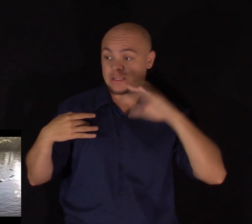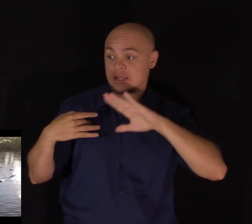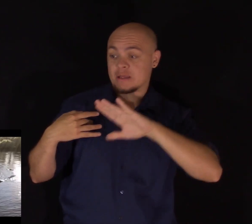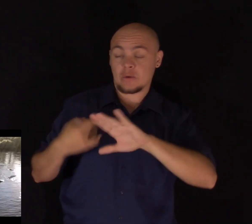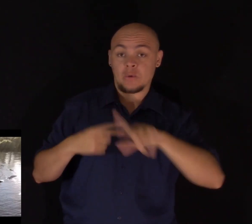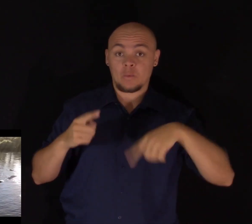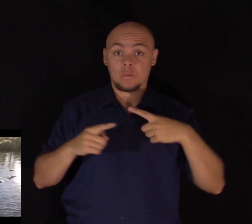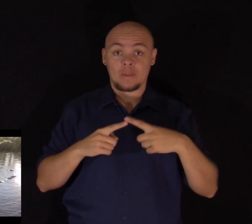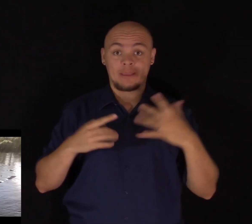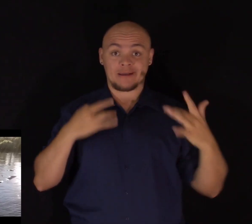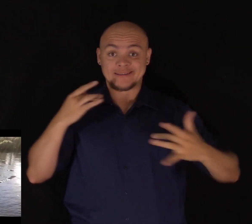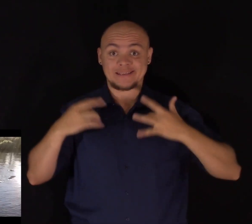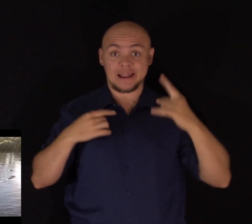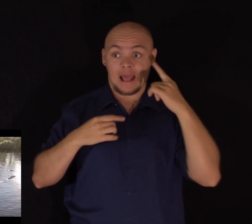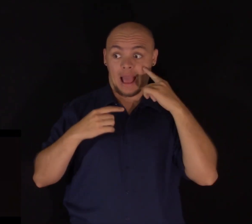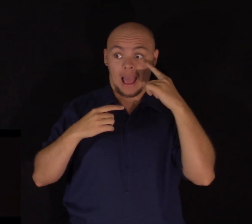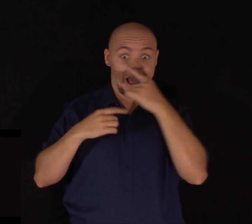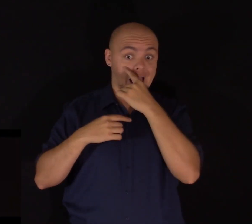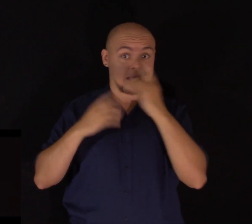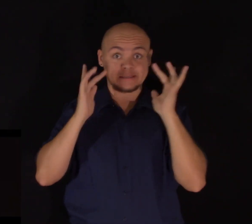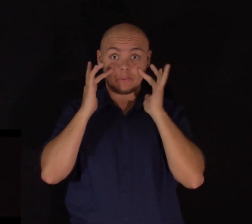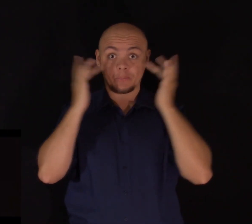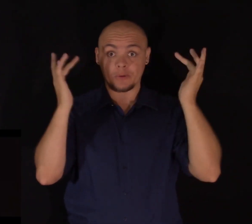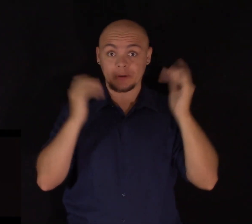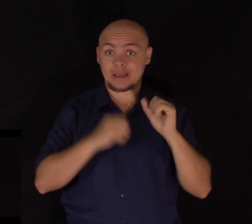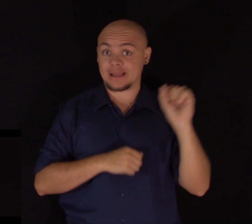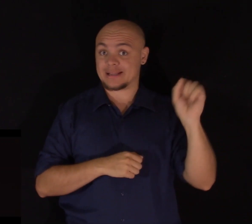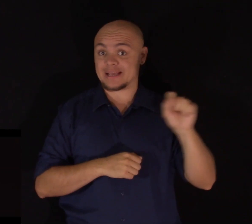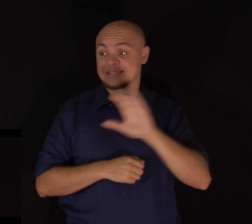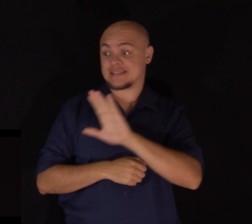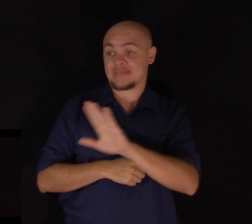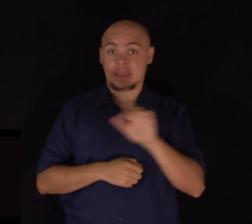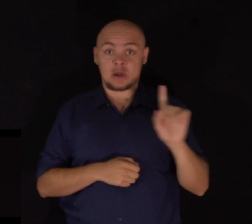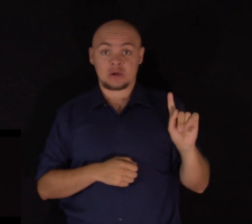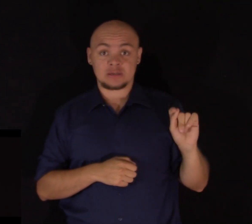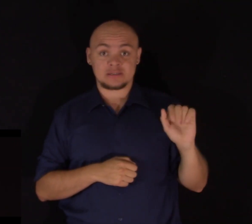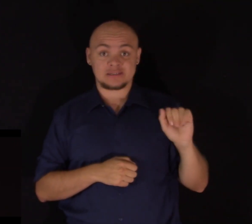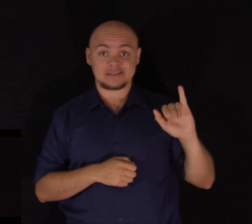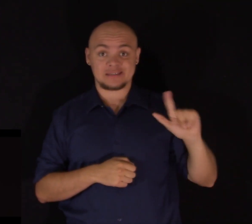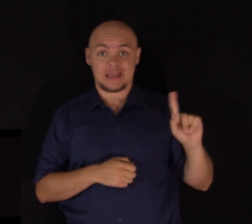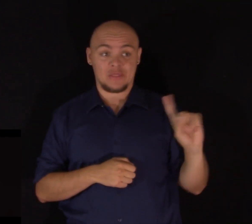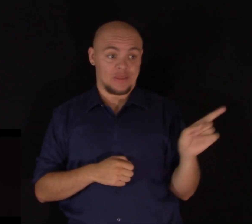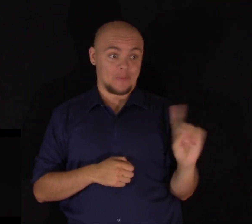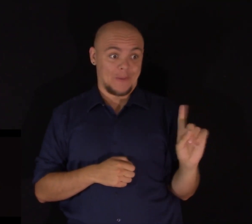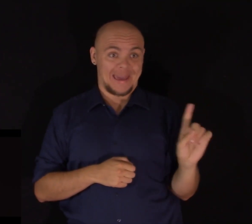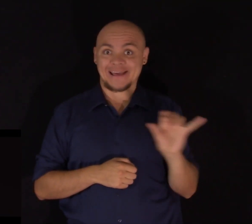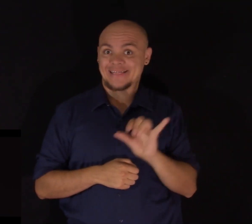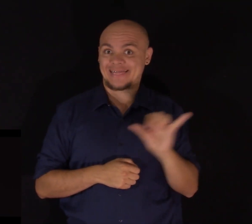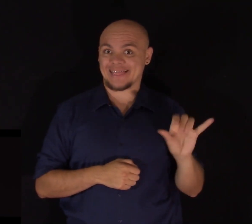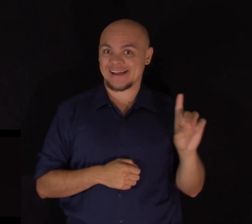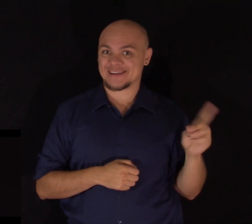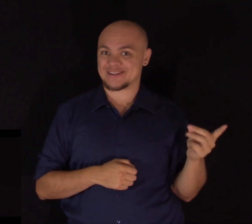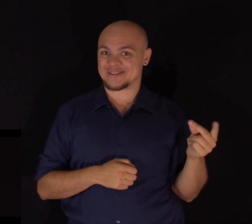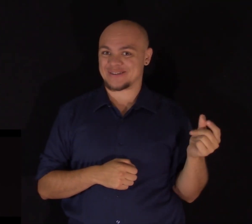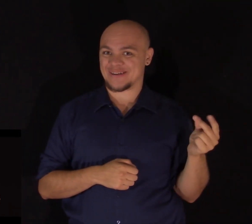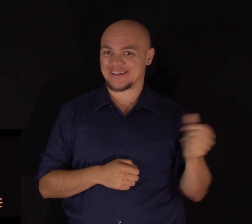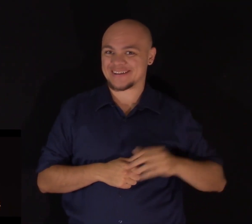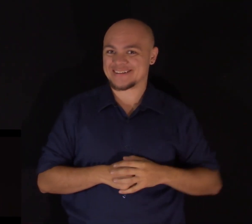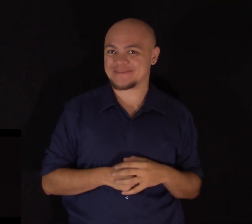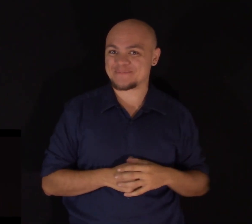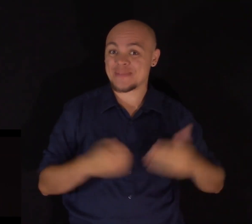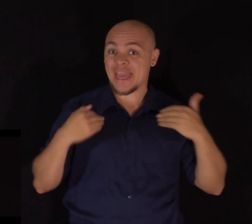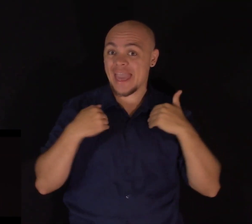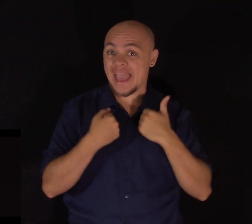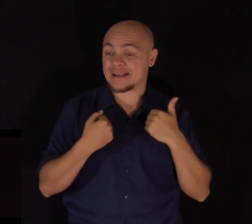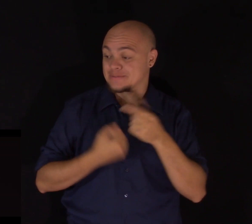get excited, and yes, they even wag their tails. Just like all animals, alligators